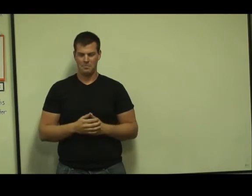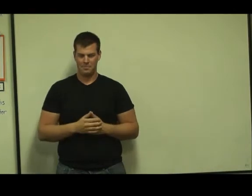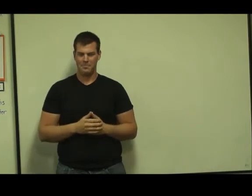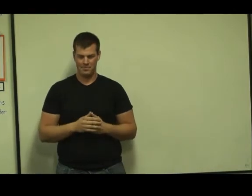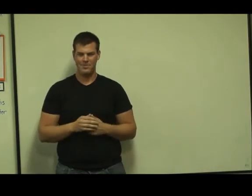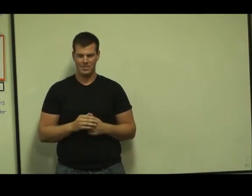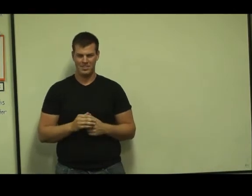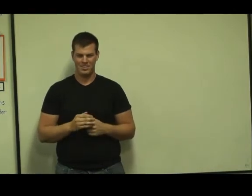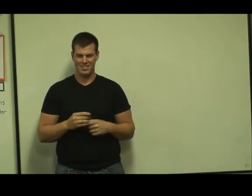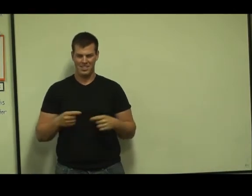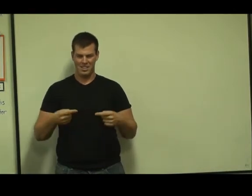Please?